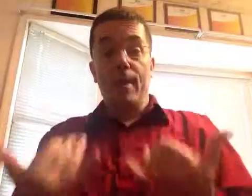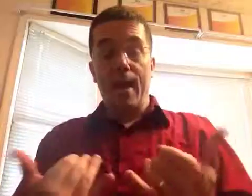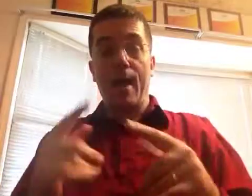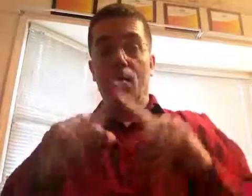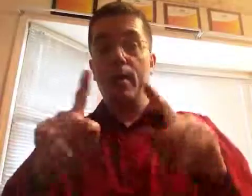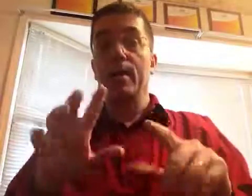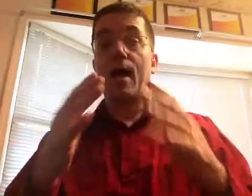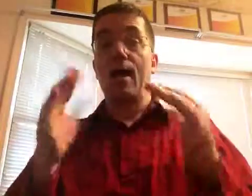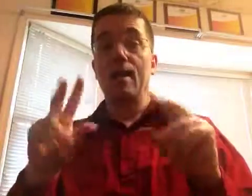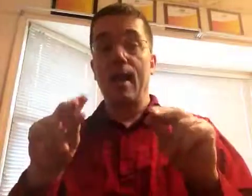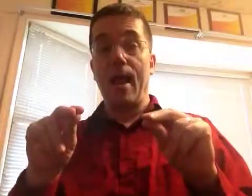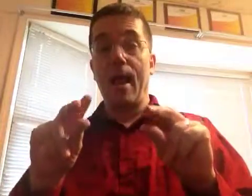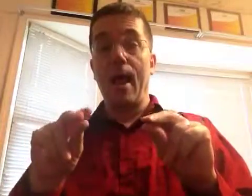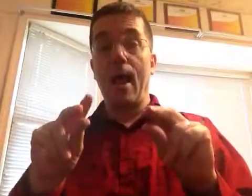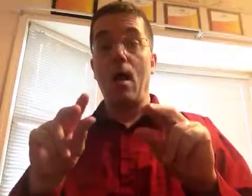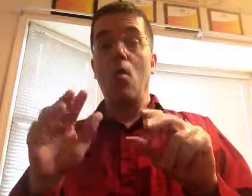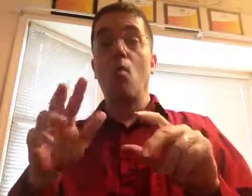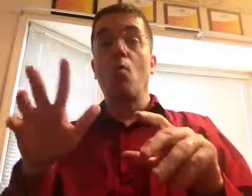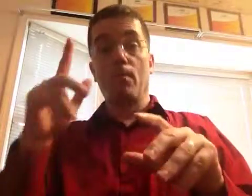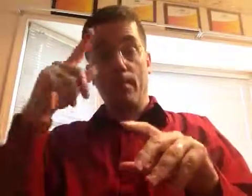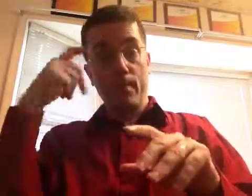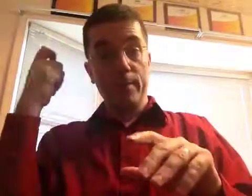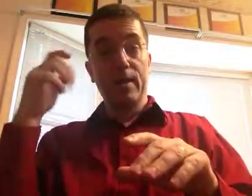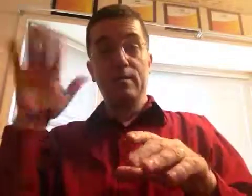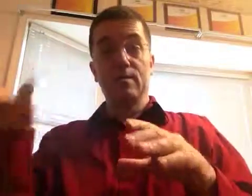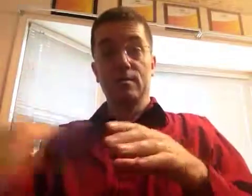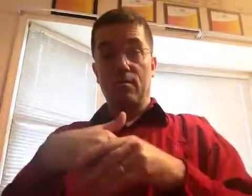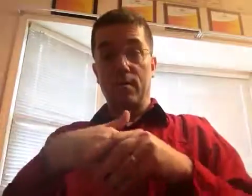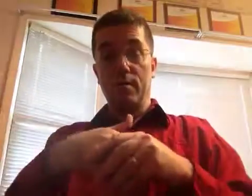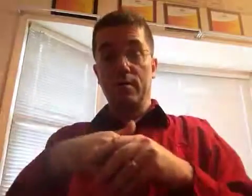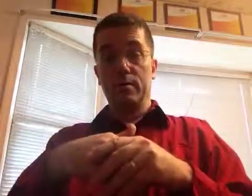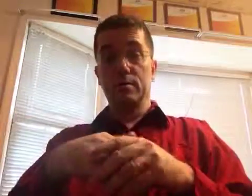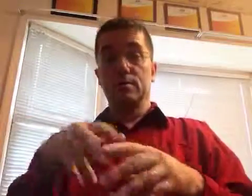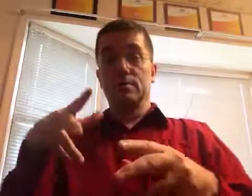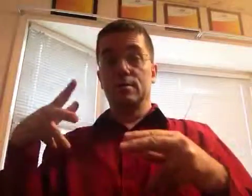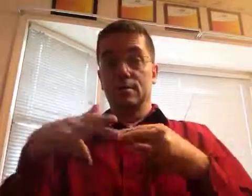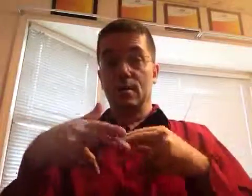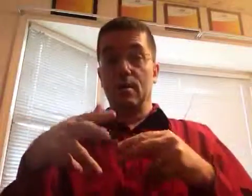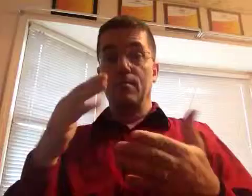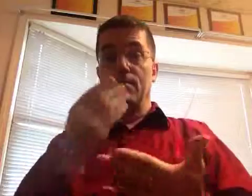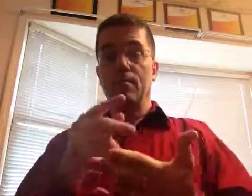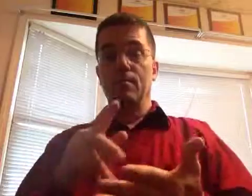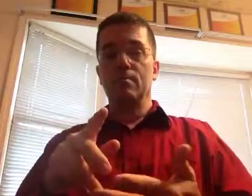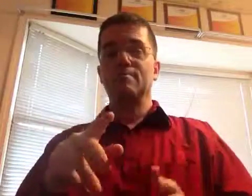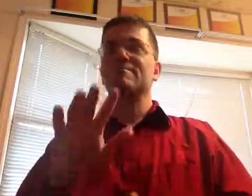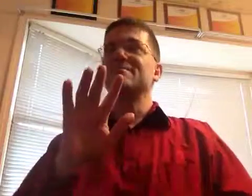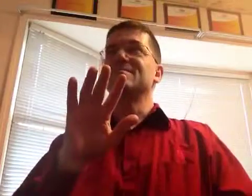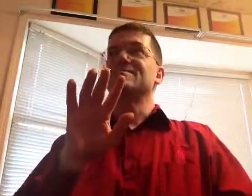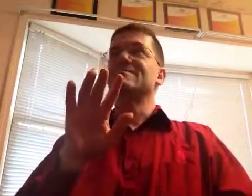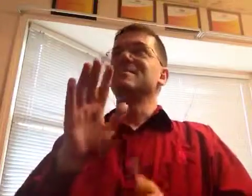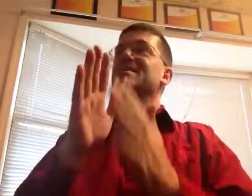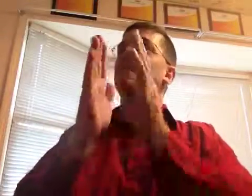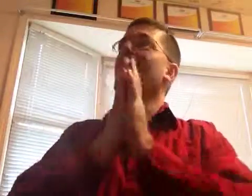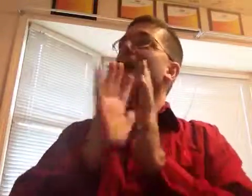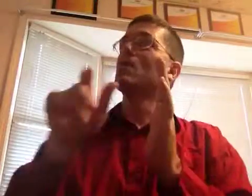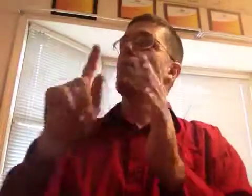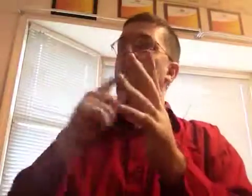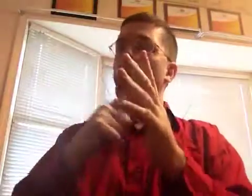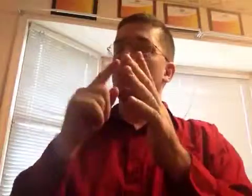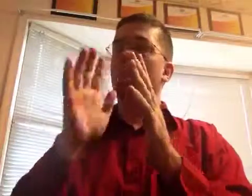of the marriage, and yet you don't dislike the girl. No, absolutely not. No, I guess that's my one of my questions.